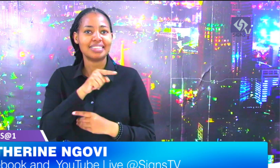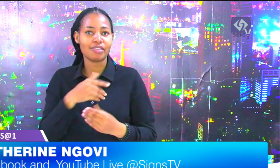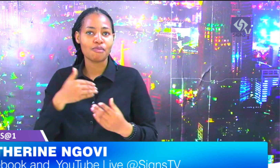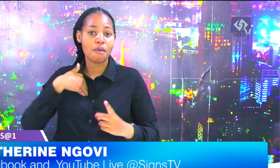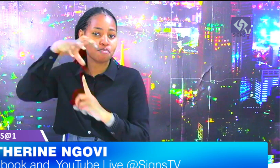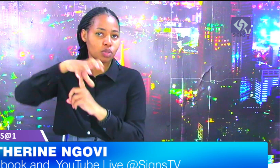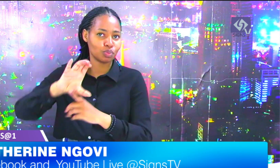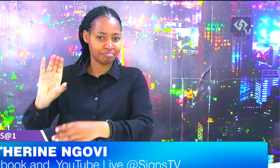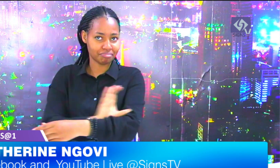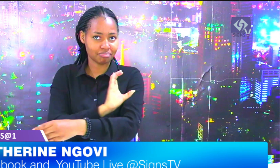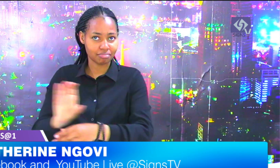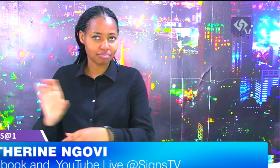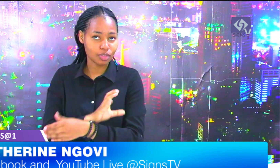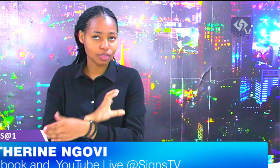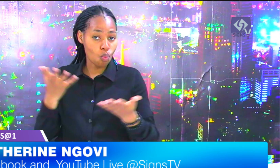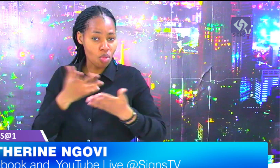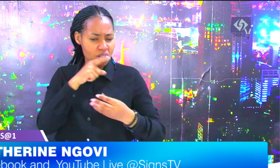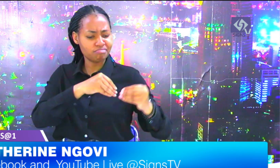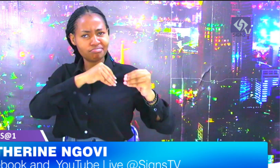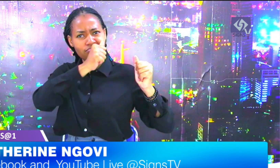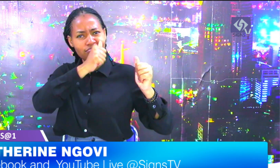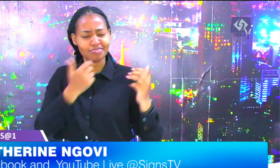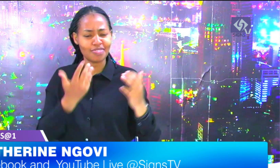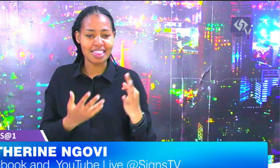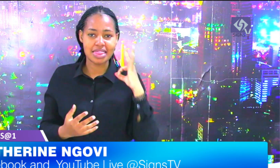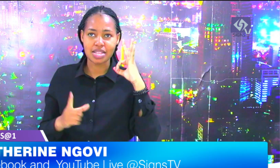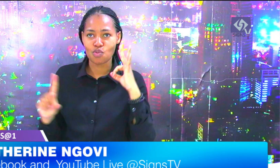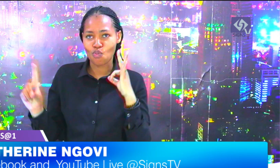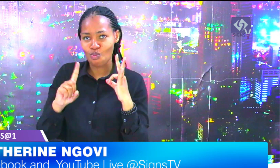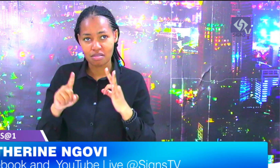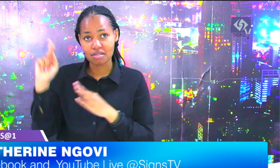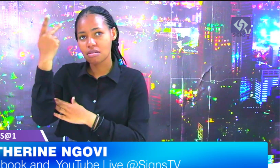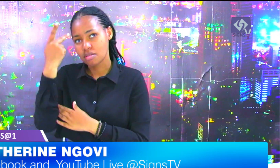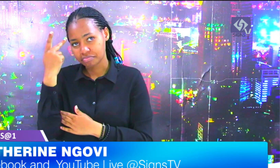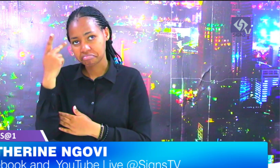The first set was a tight affair, with Cameroon edging it to